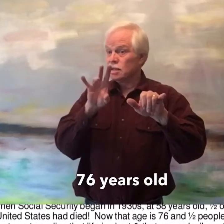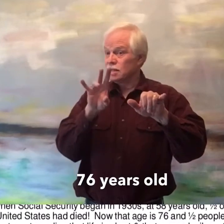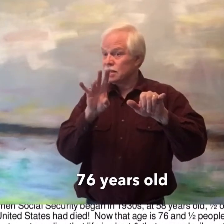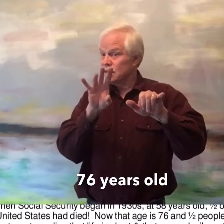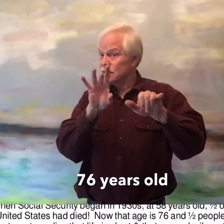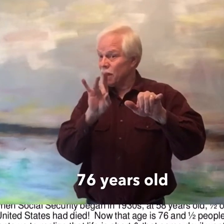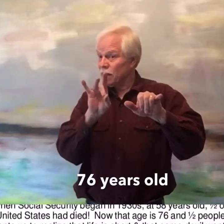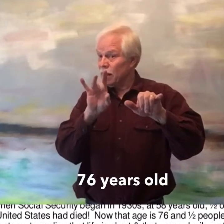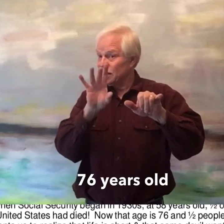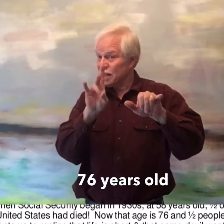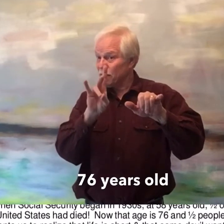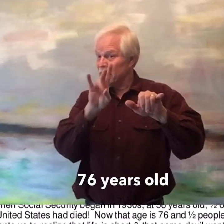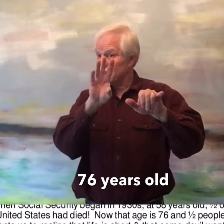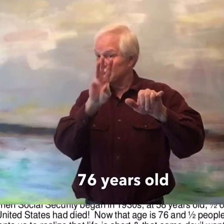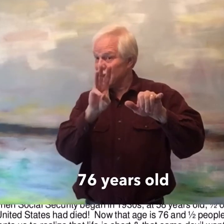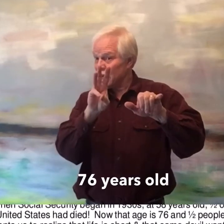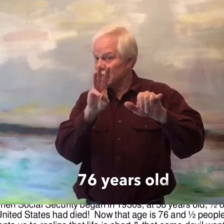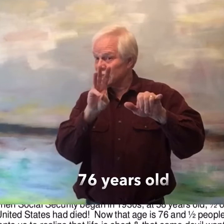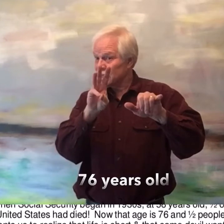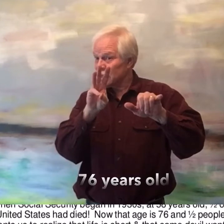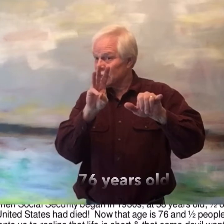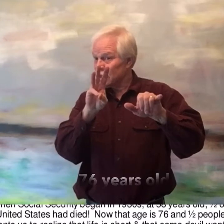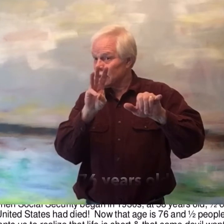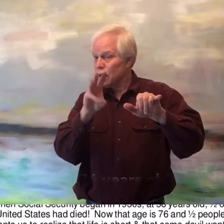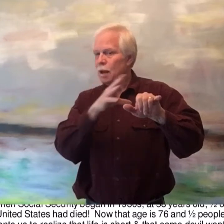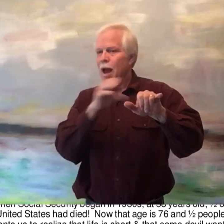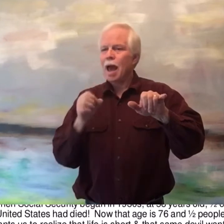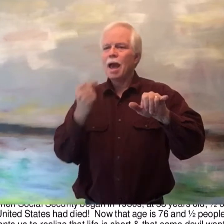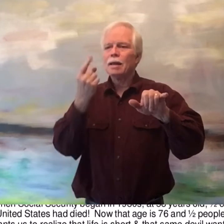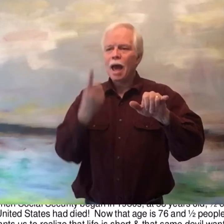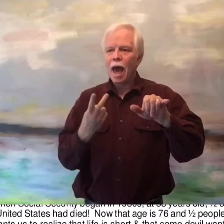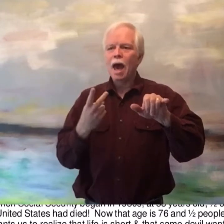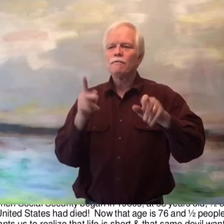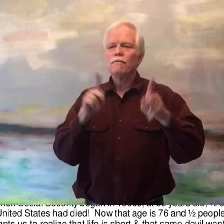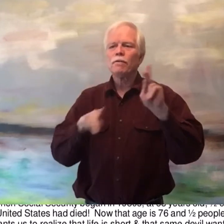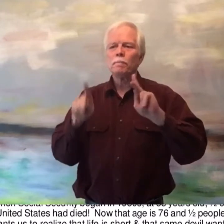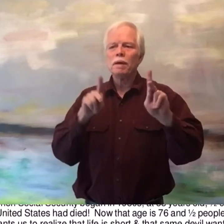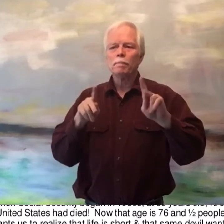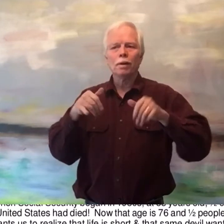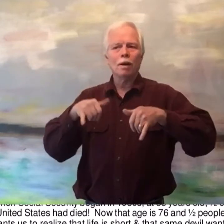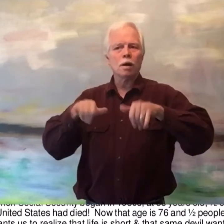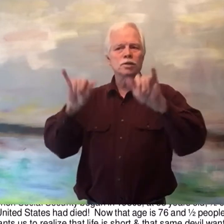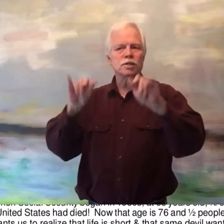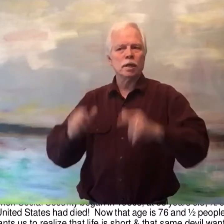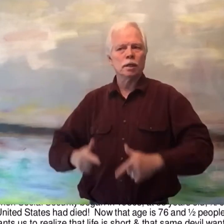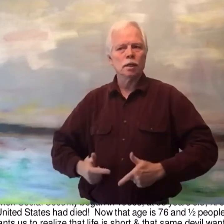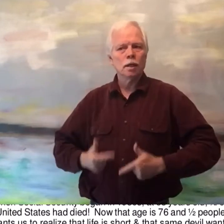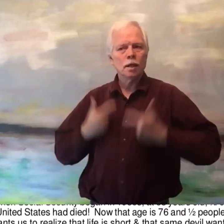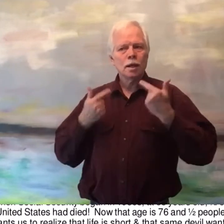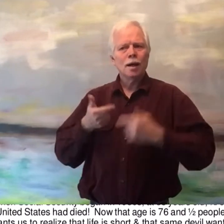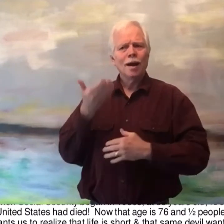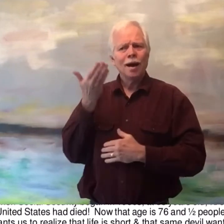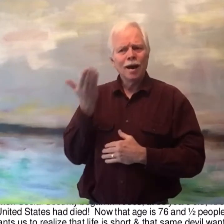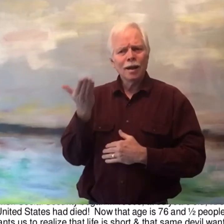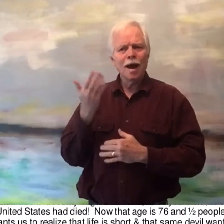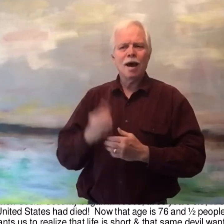seventy-six and half the people are still alive.